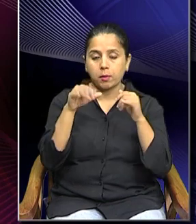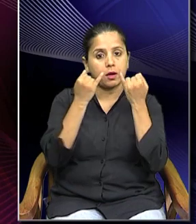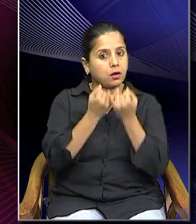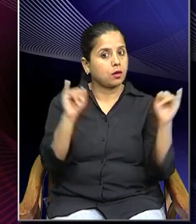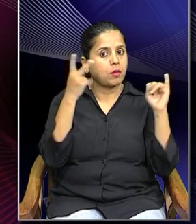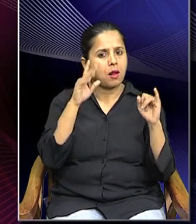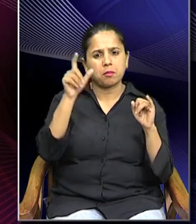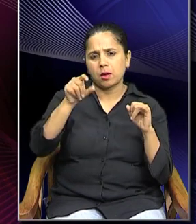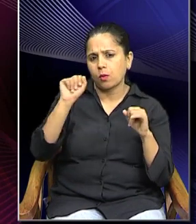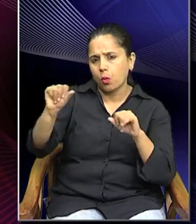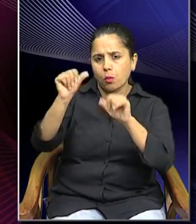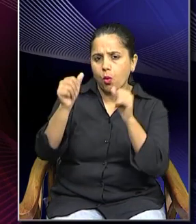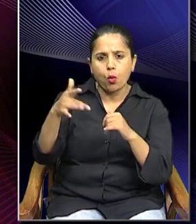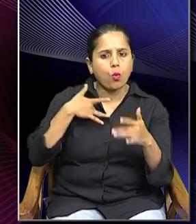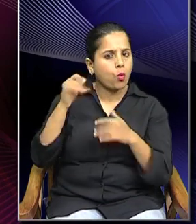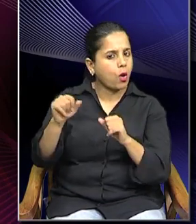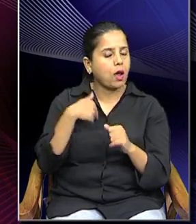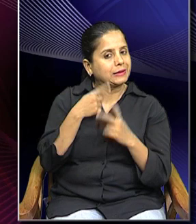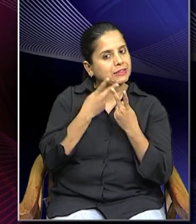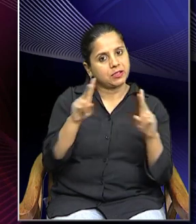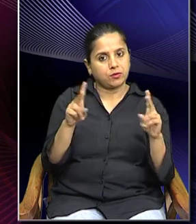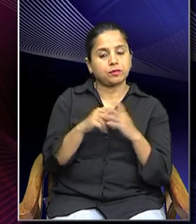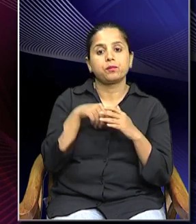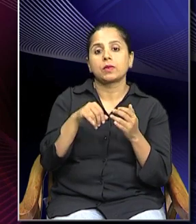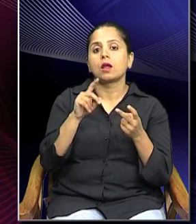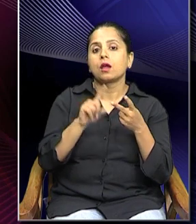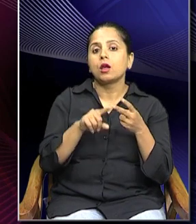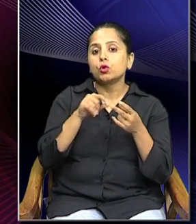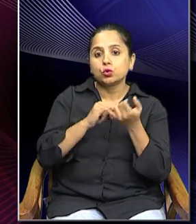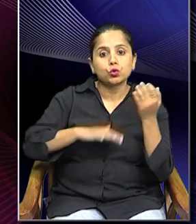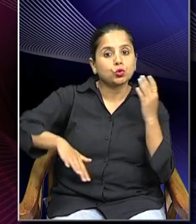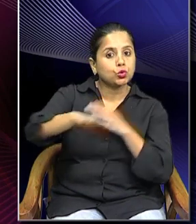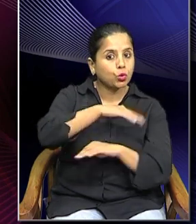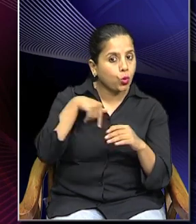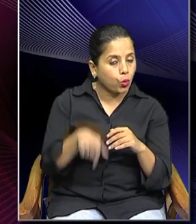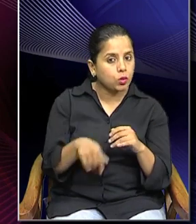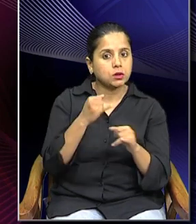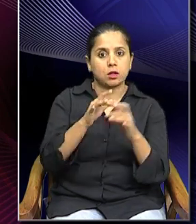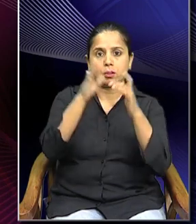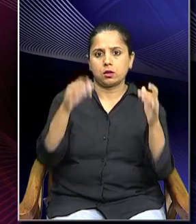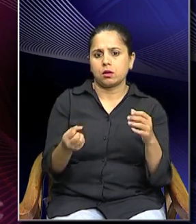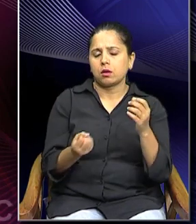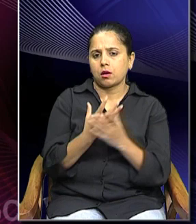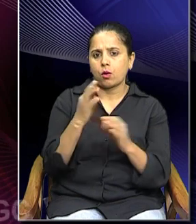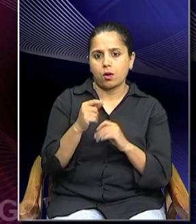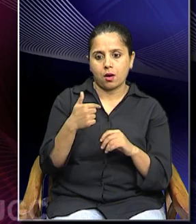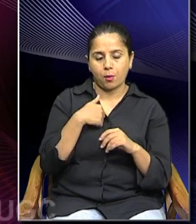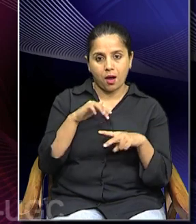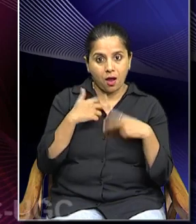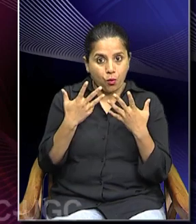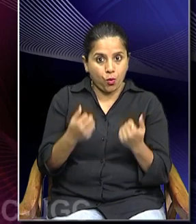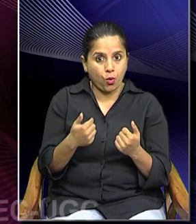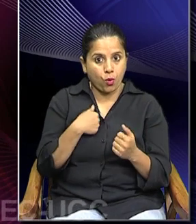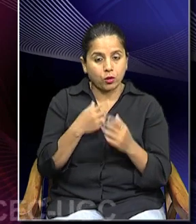of individual motive. Third, social institutions do not emerge as a mechanical response to